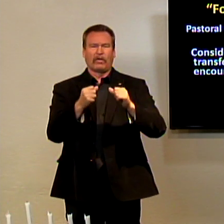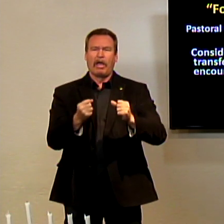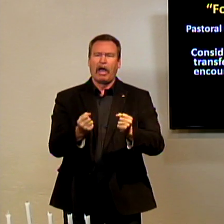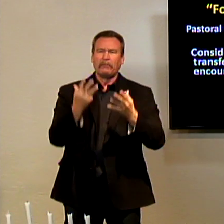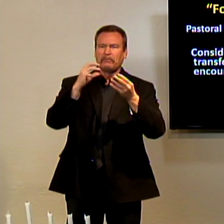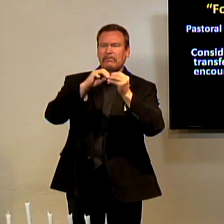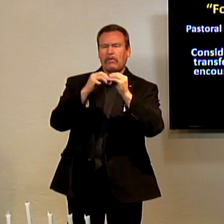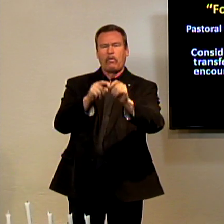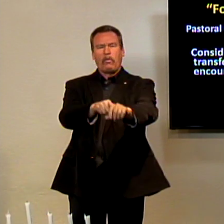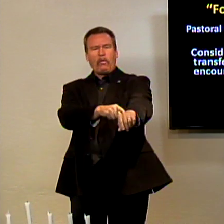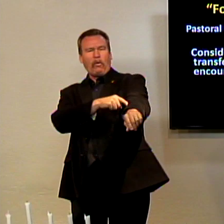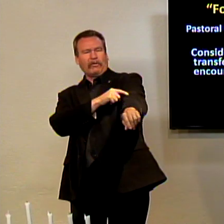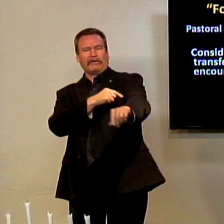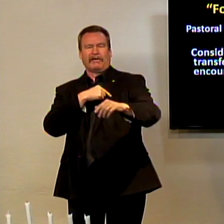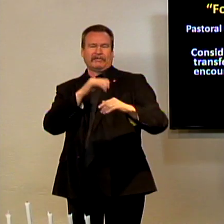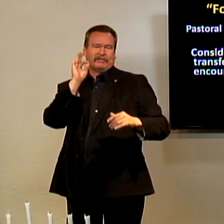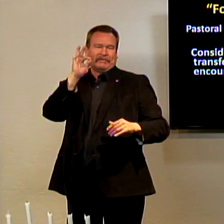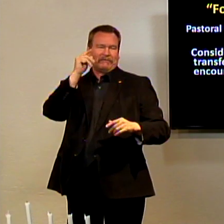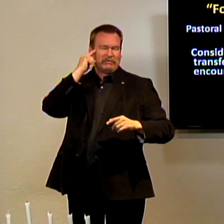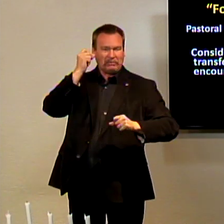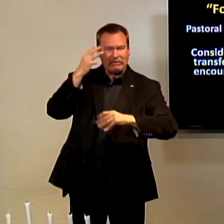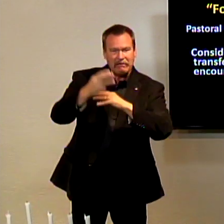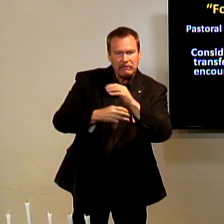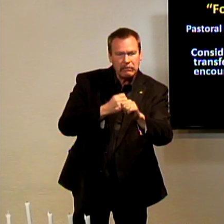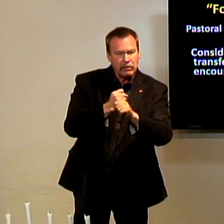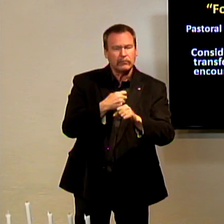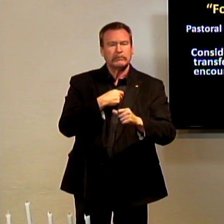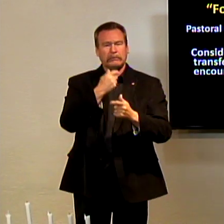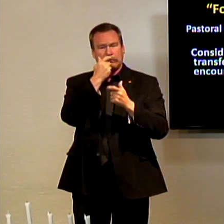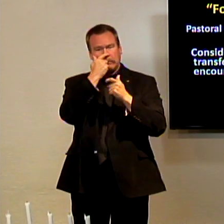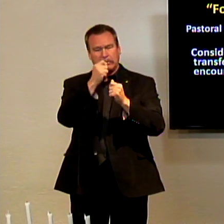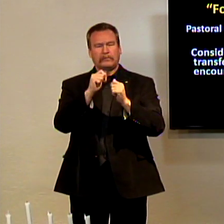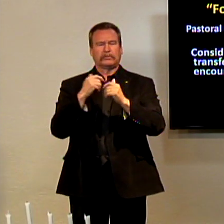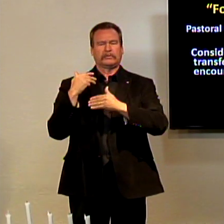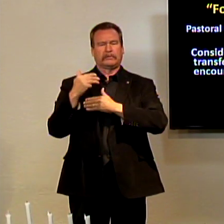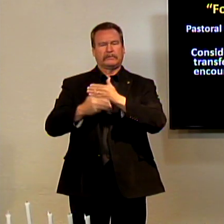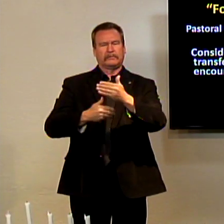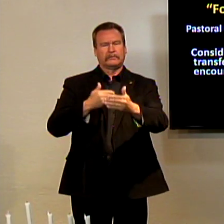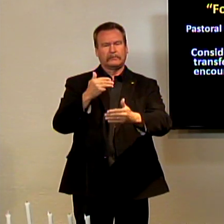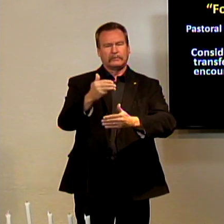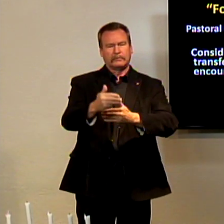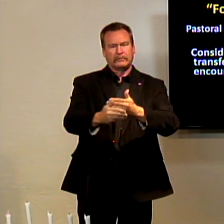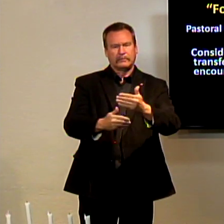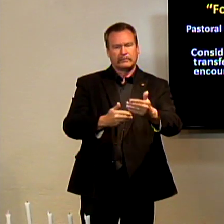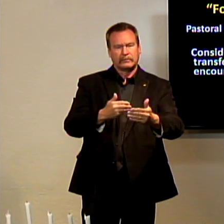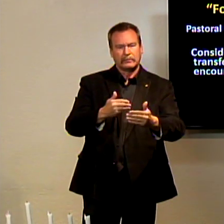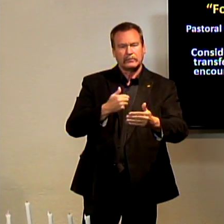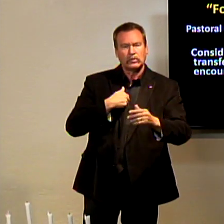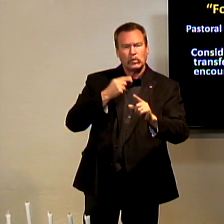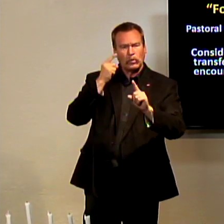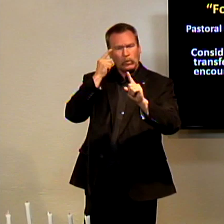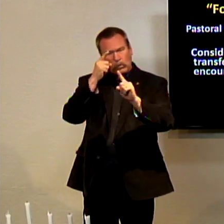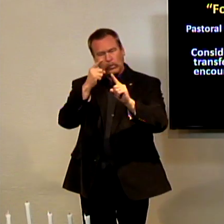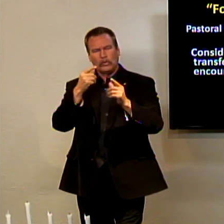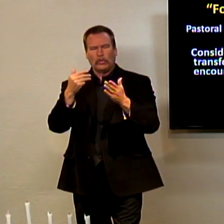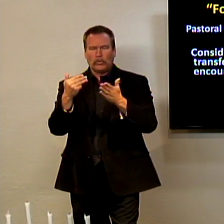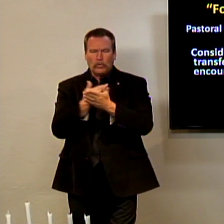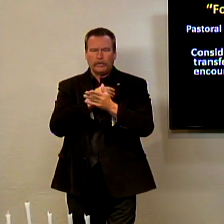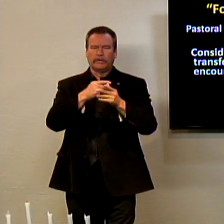stops. It goes out of business, as it were. And our goal is to make sure that the new generation is ready and